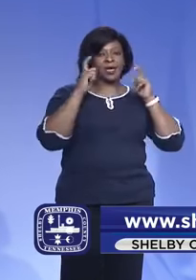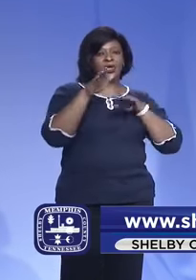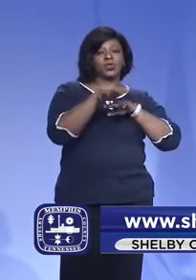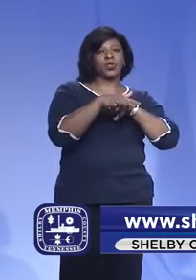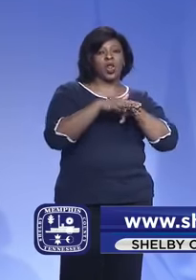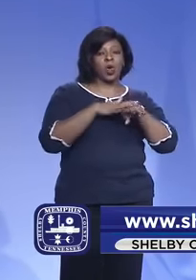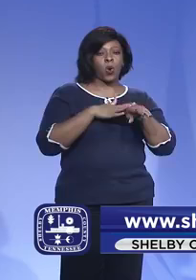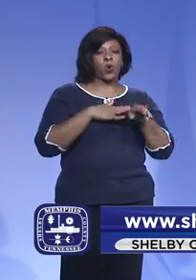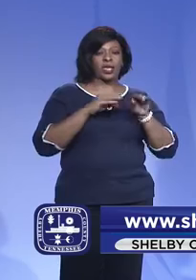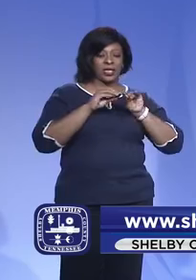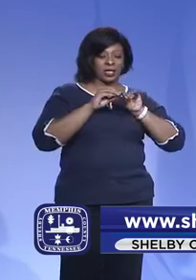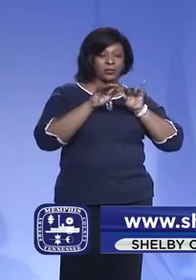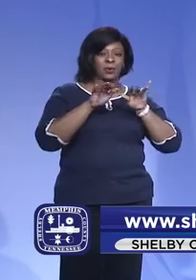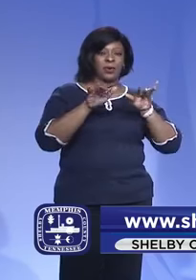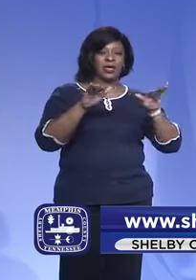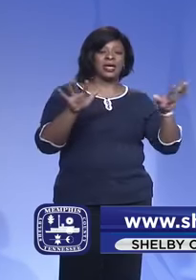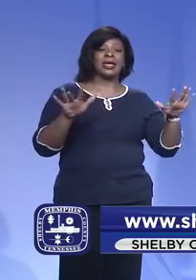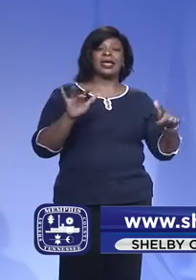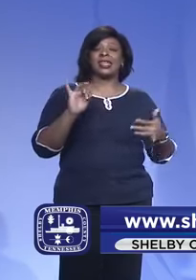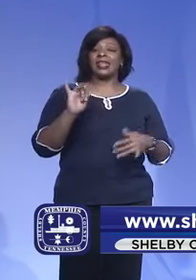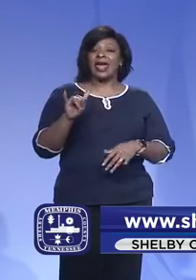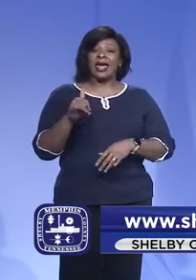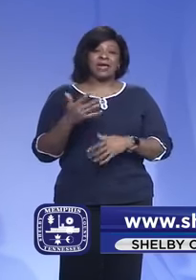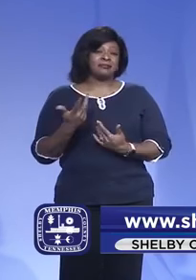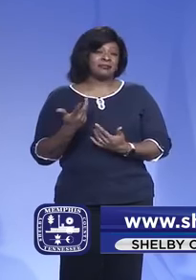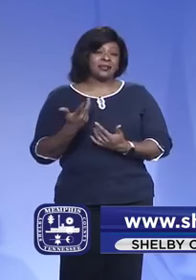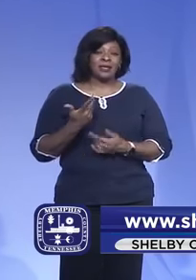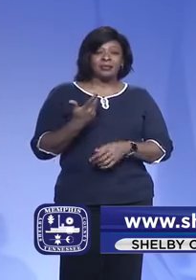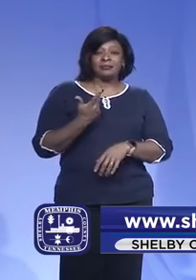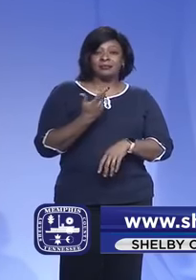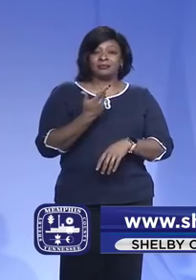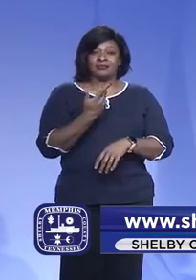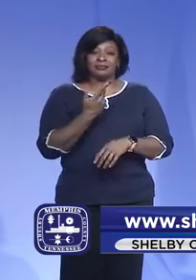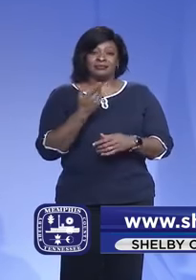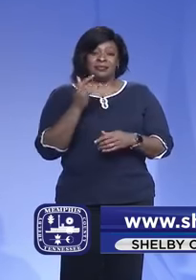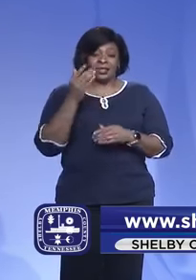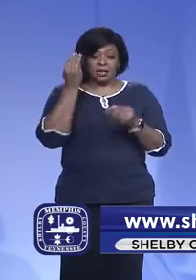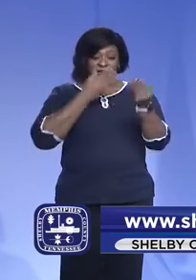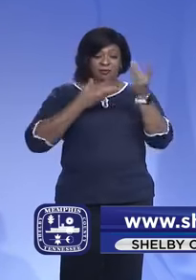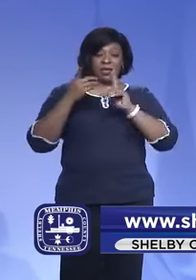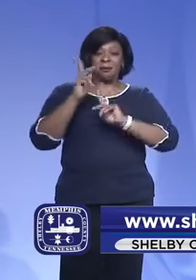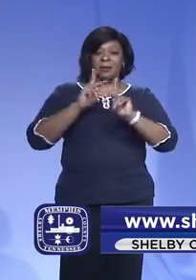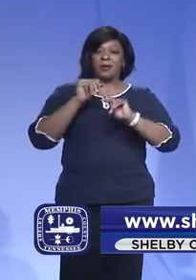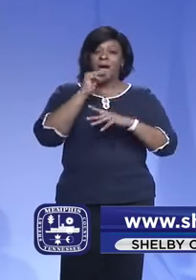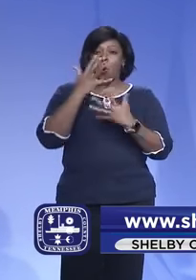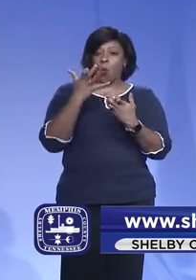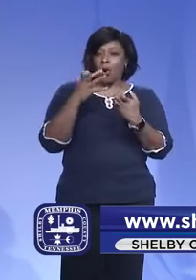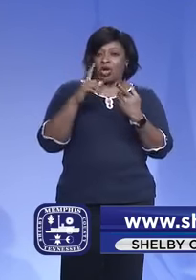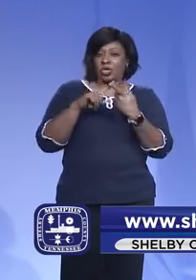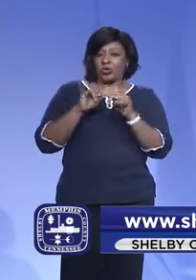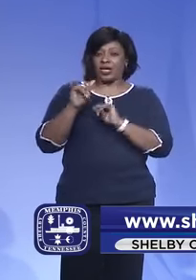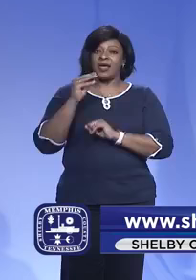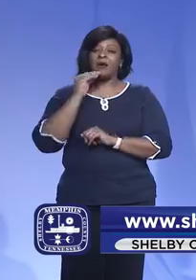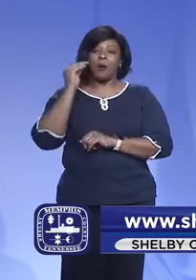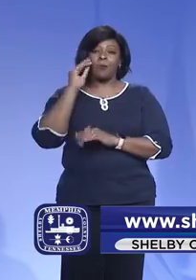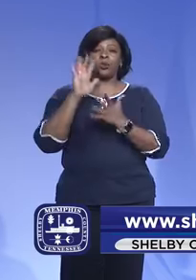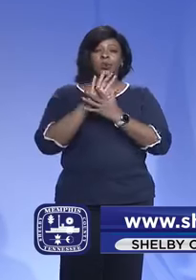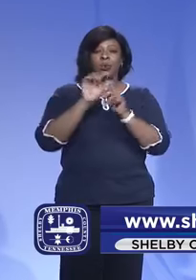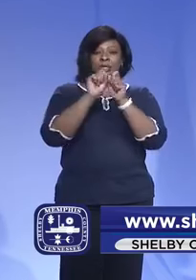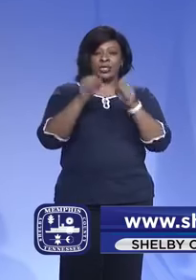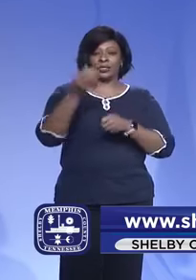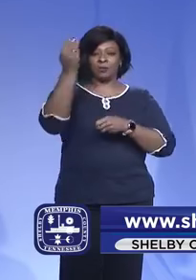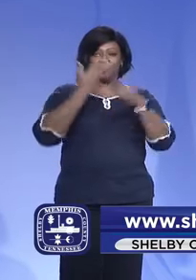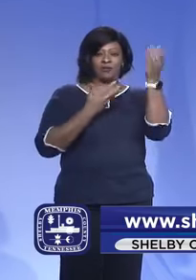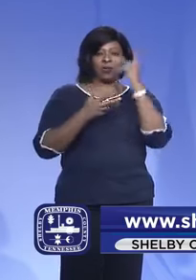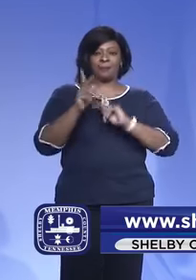spread. As far as the anecdotes we get about people not wanting to stay in quarantine, we get that feedback from, for instance, school systems and